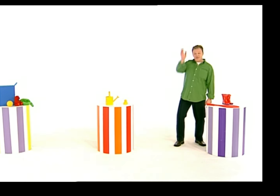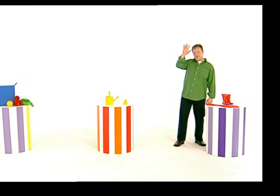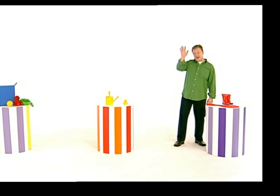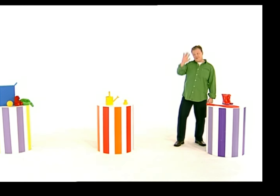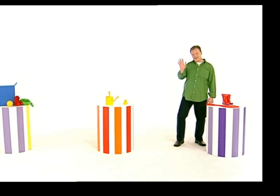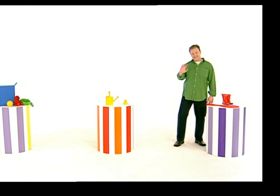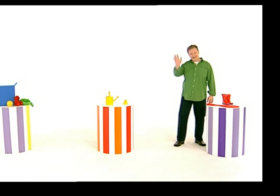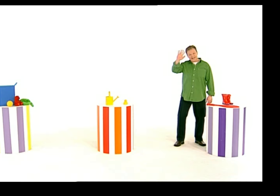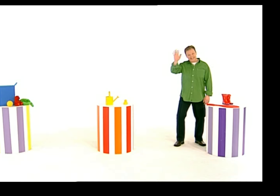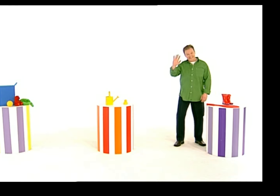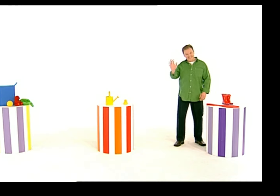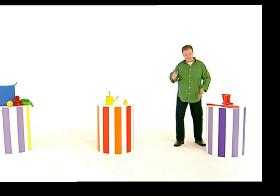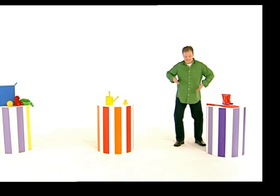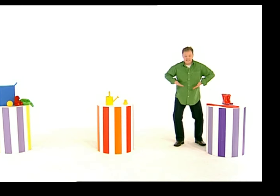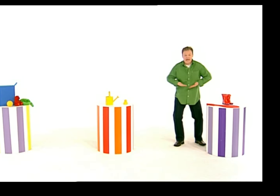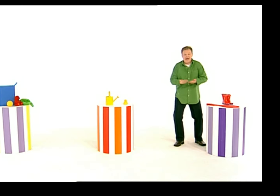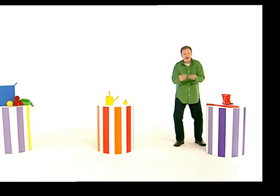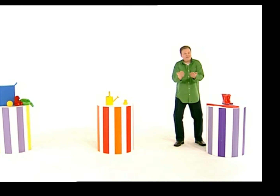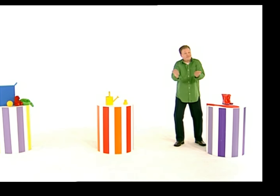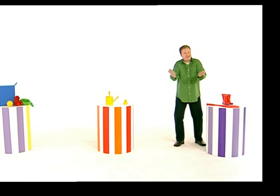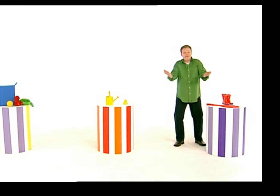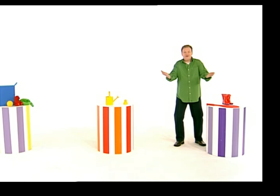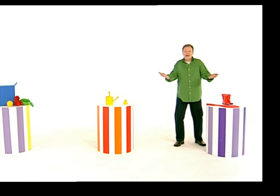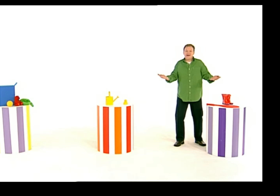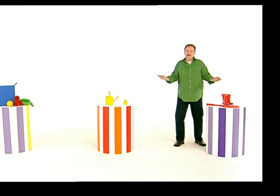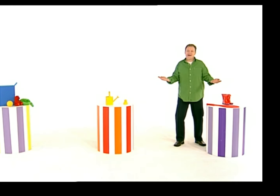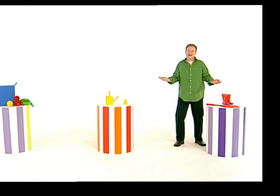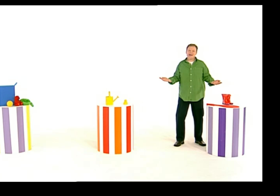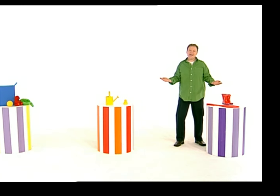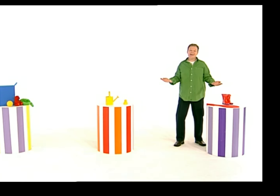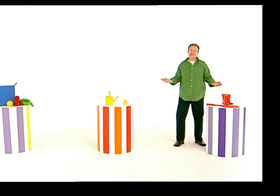There are colours everywhere.